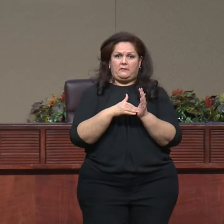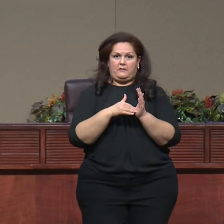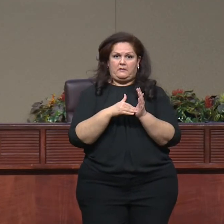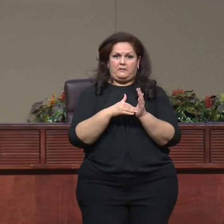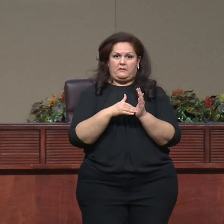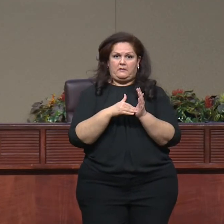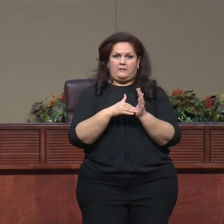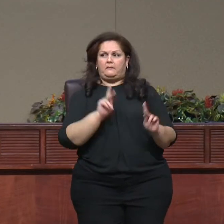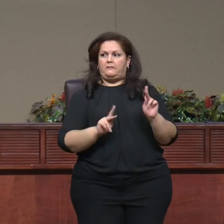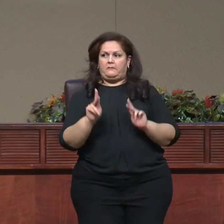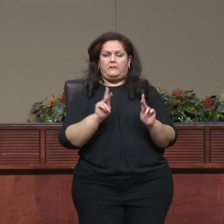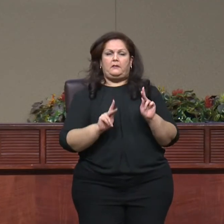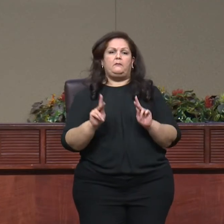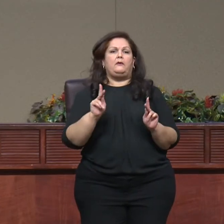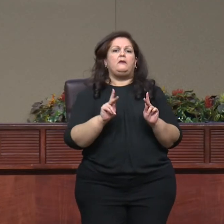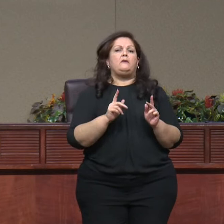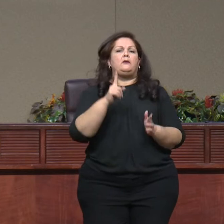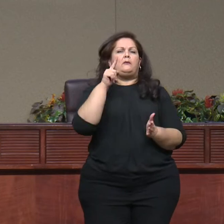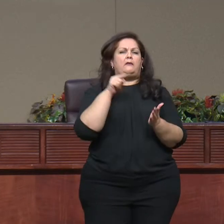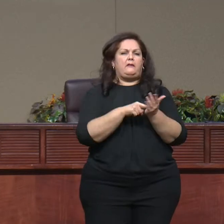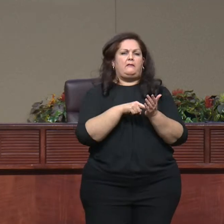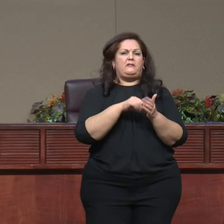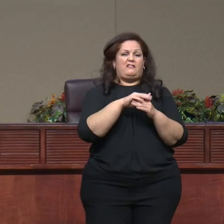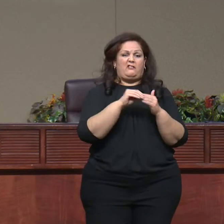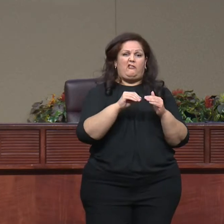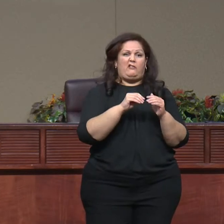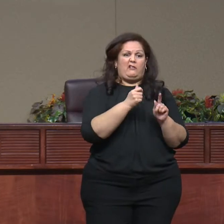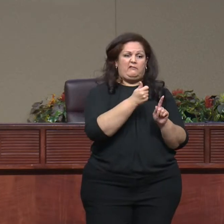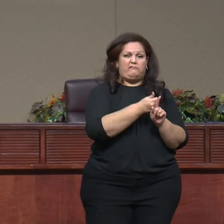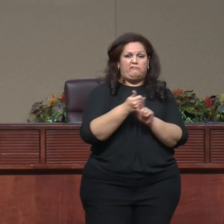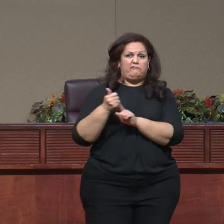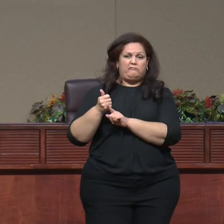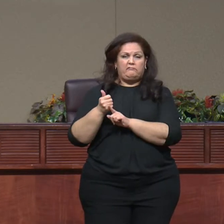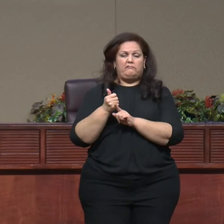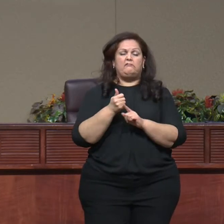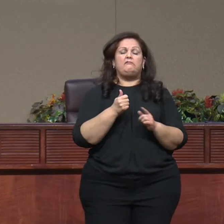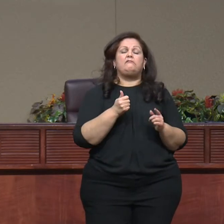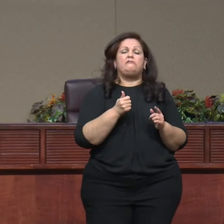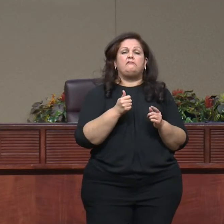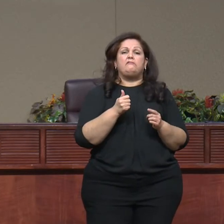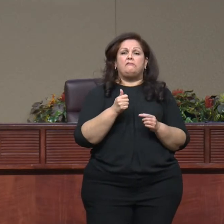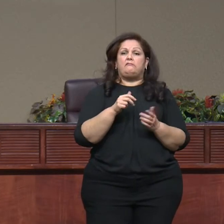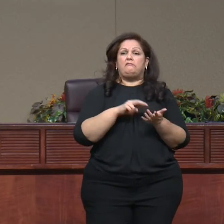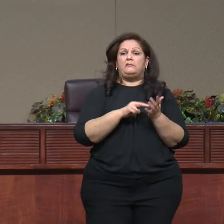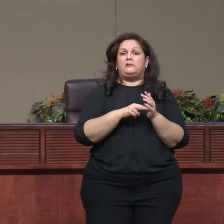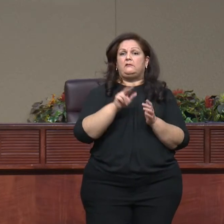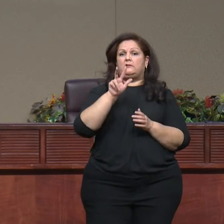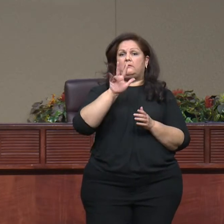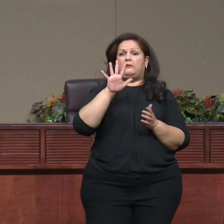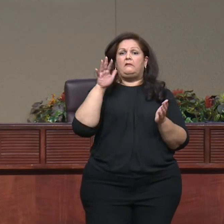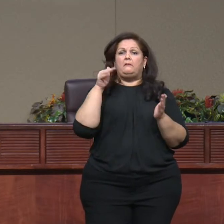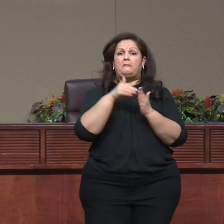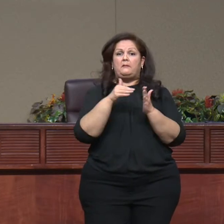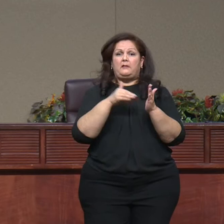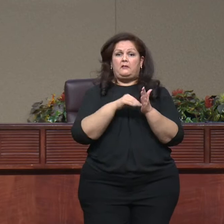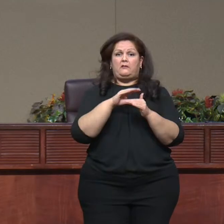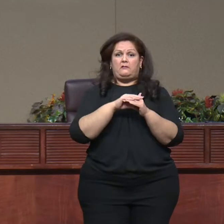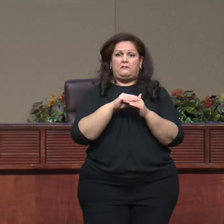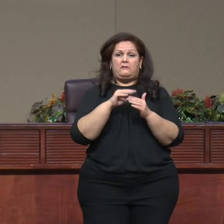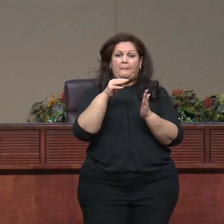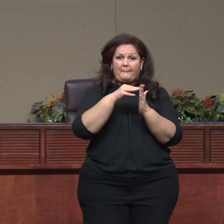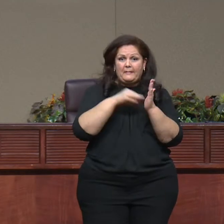with our $1,000 grants. That equates to over $35 million that we have provided